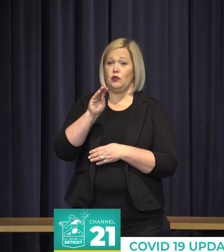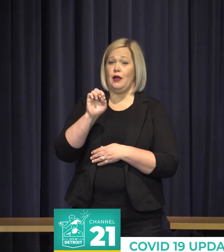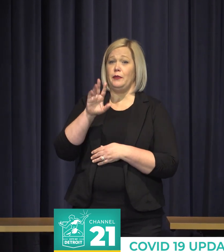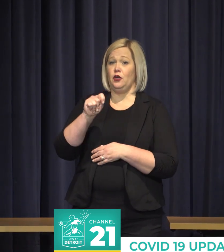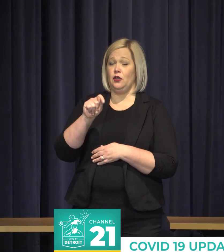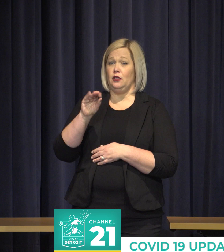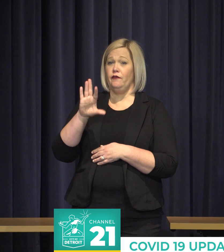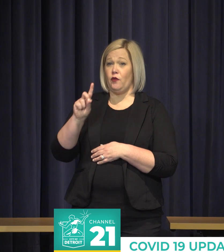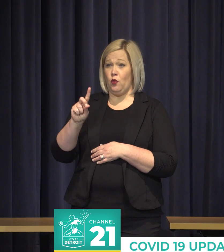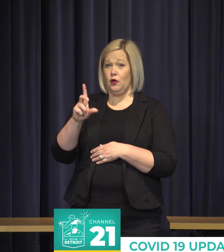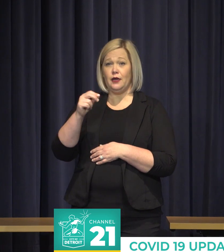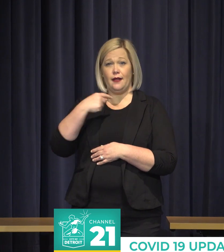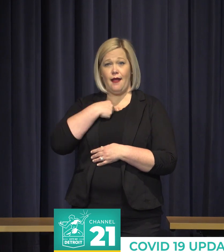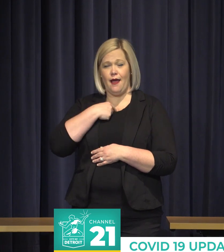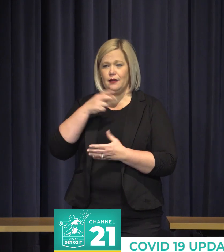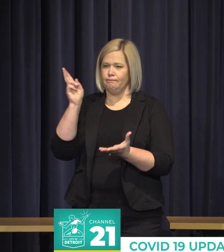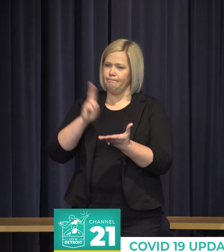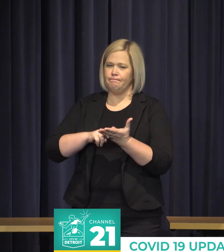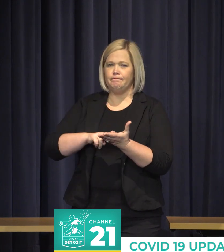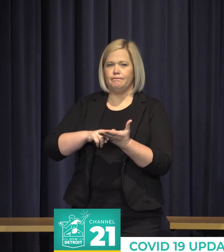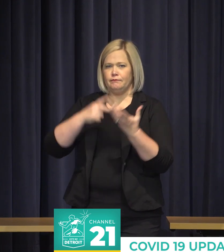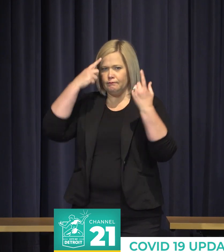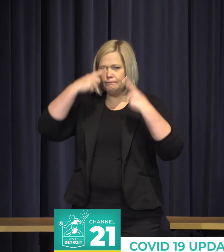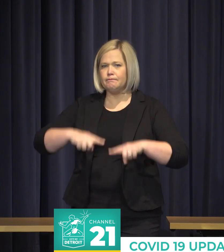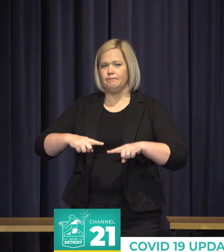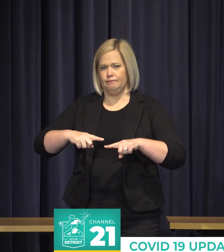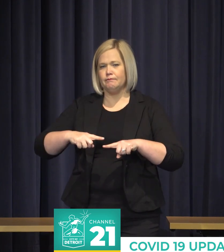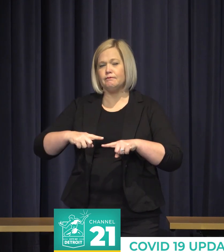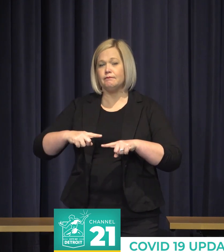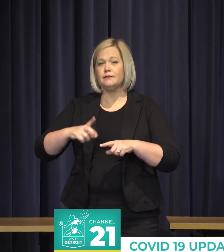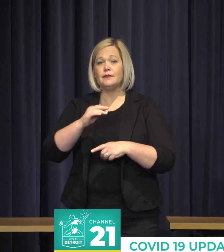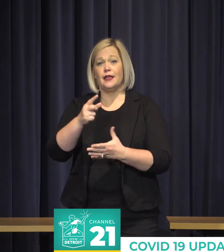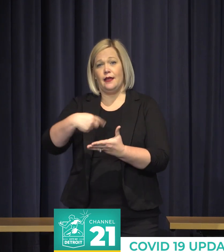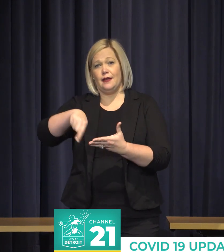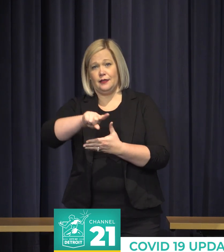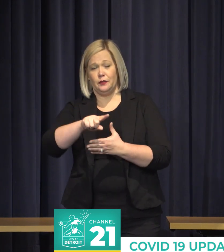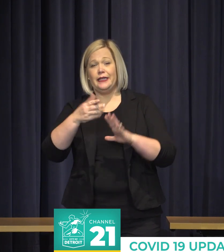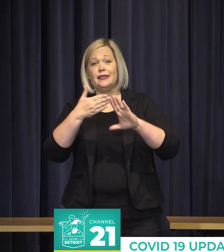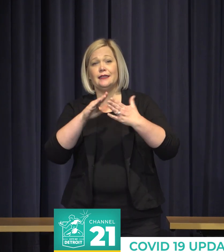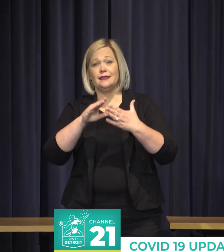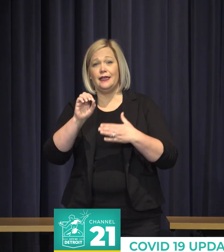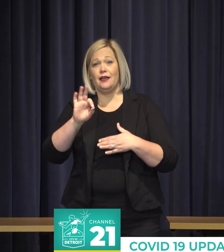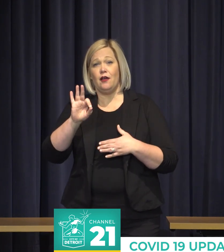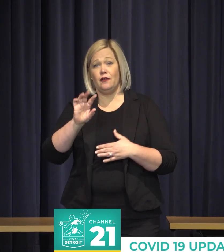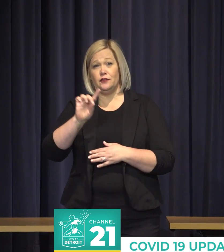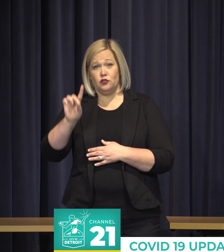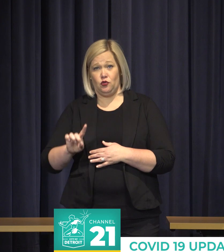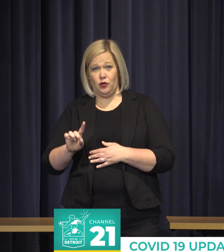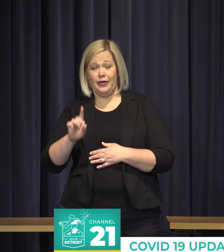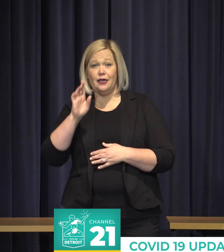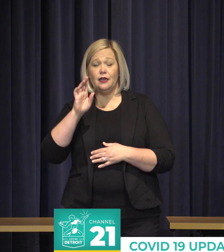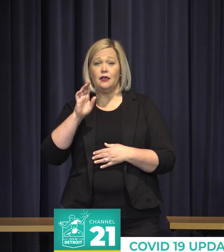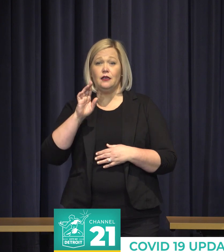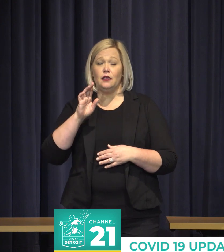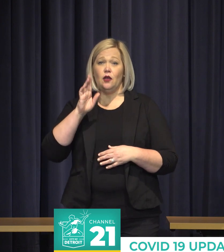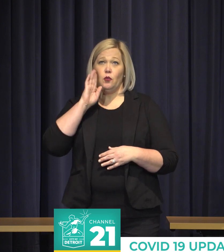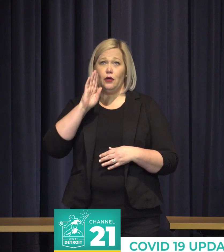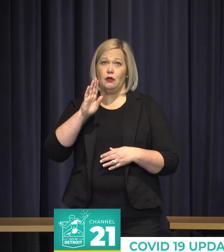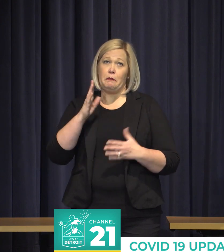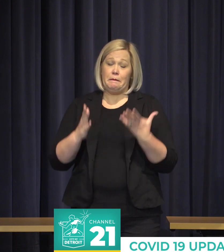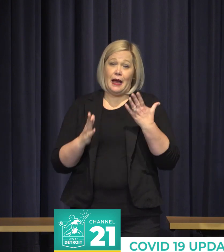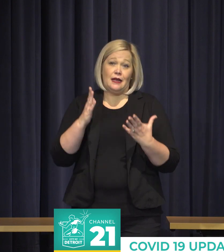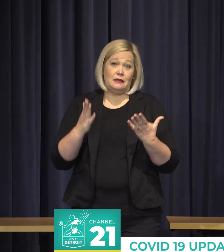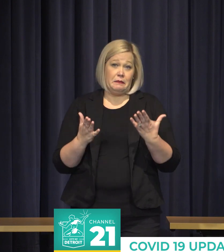had signed a contract. And in the next week, the city of Detroit, if not the first, will be one of the first cities in